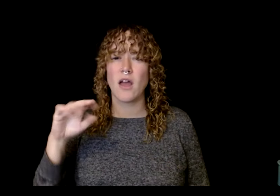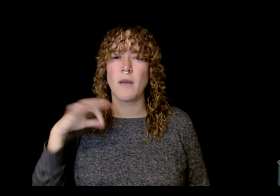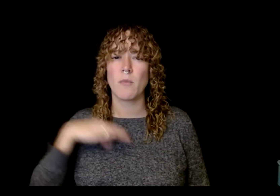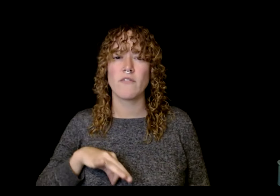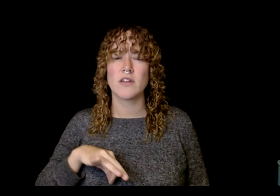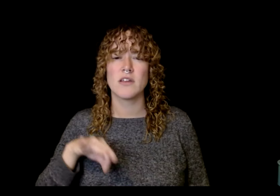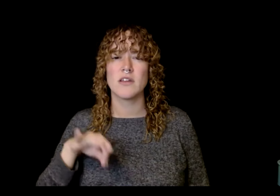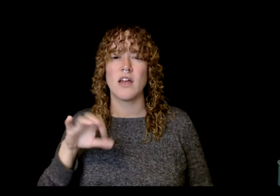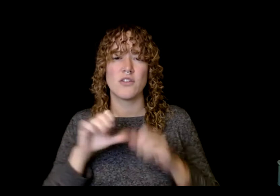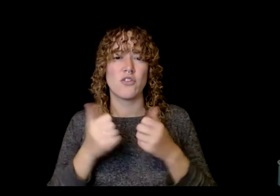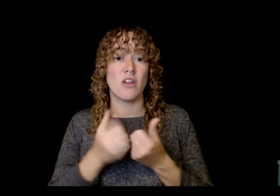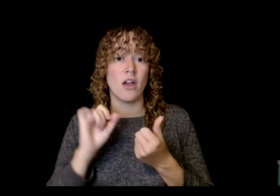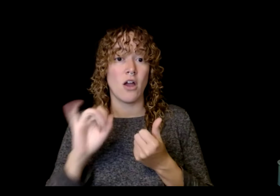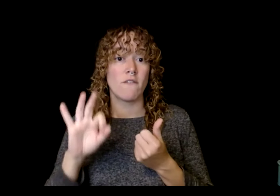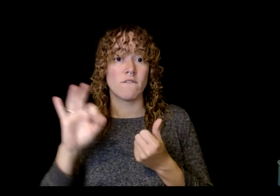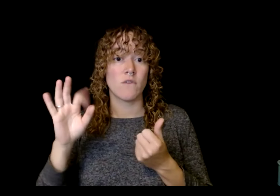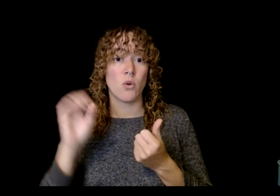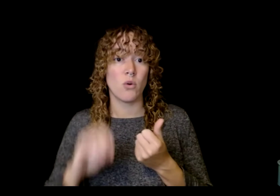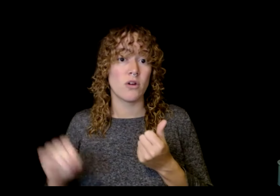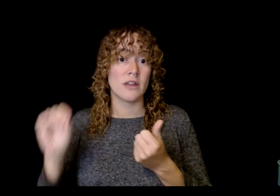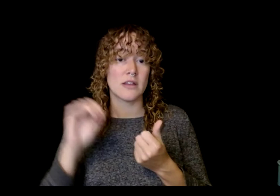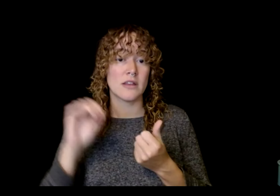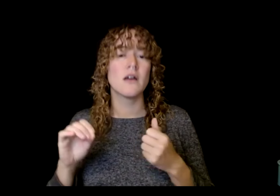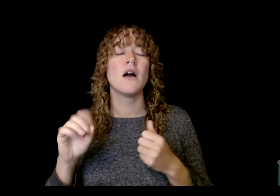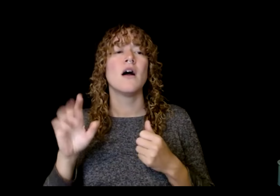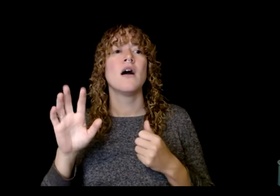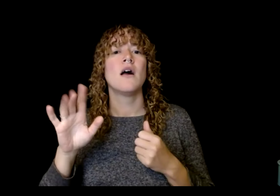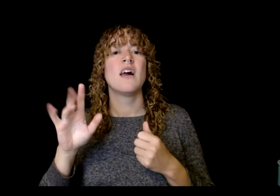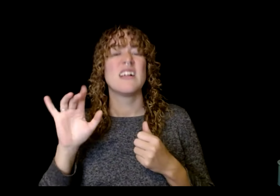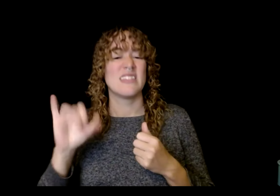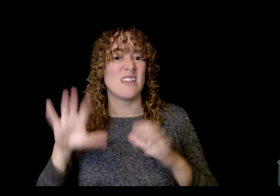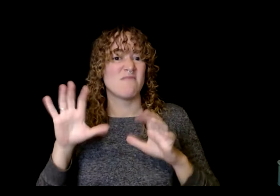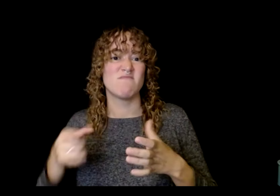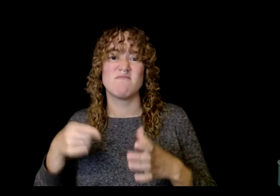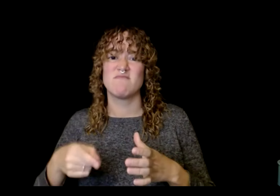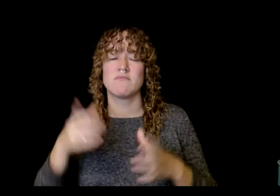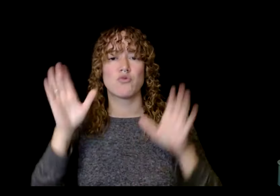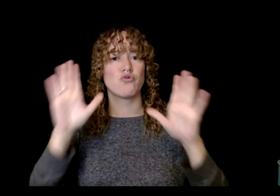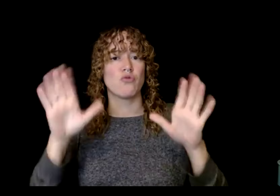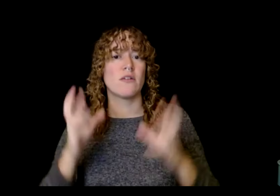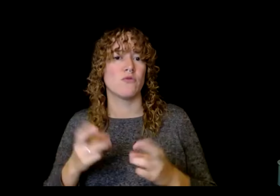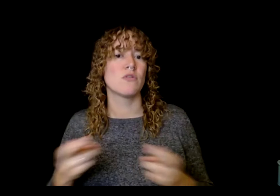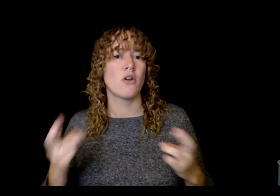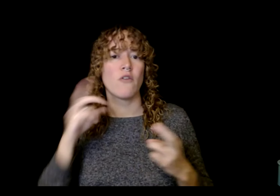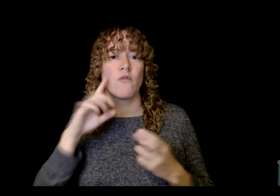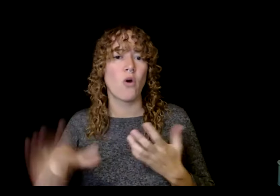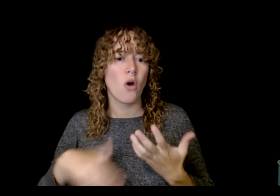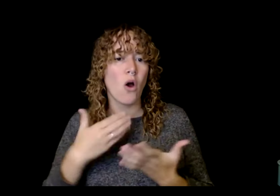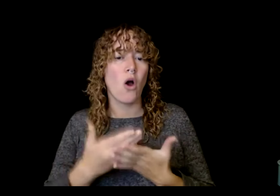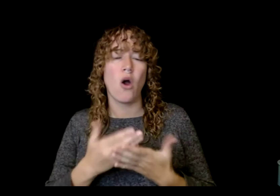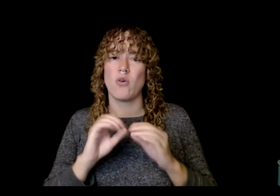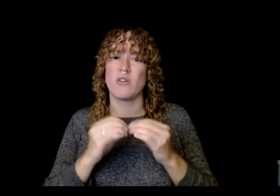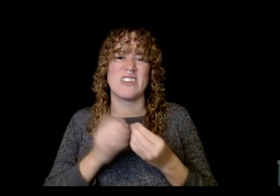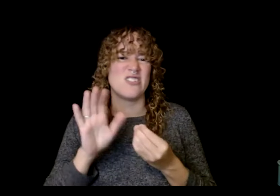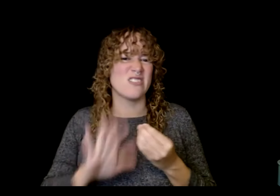already, but they are an additional phenomenal resource for all organizations in